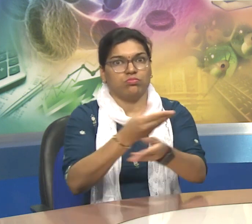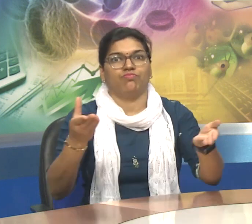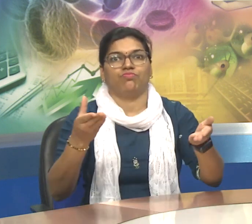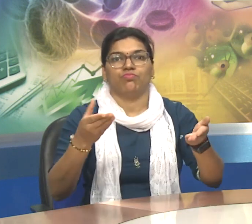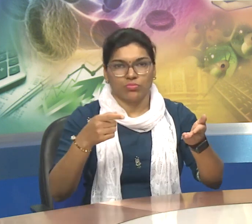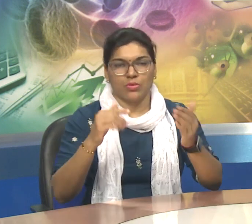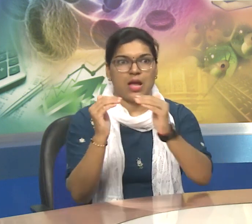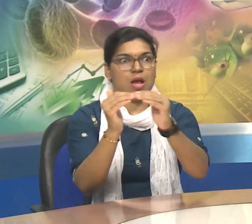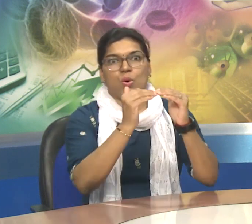Law.